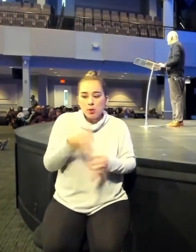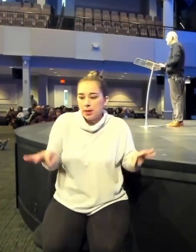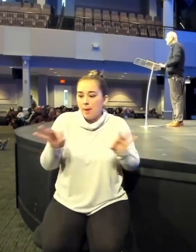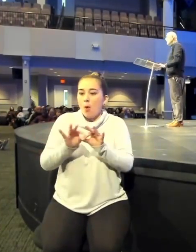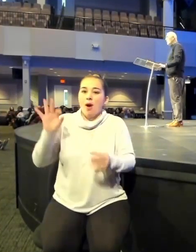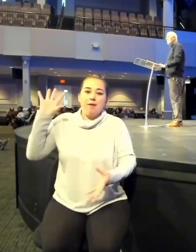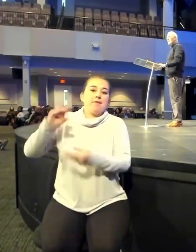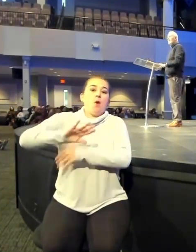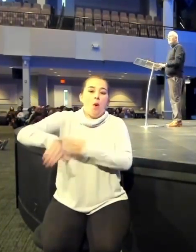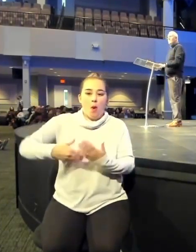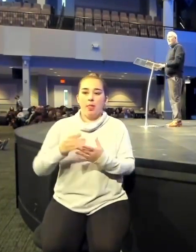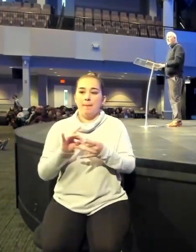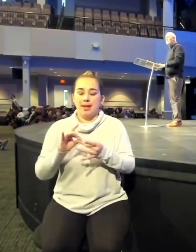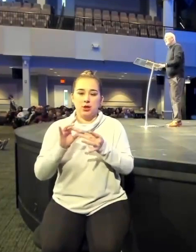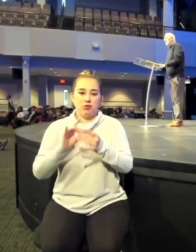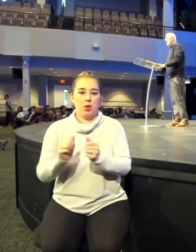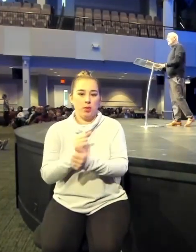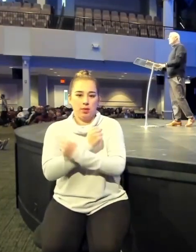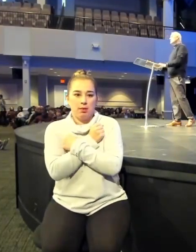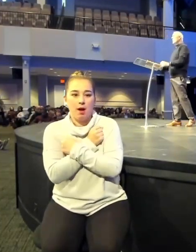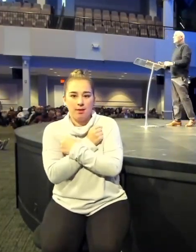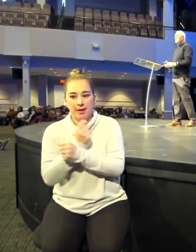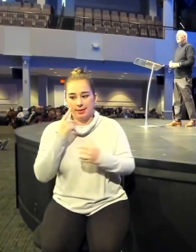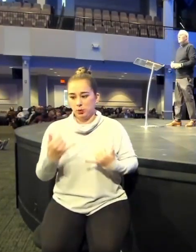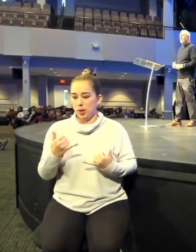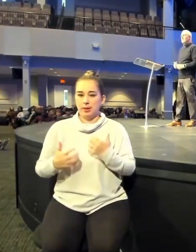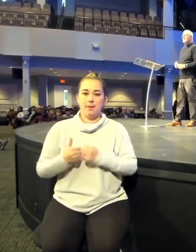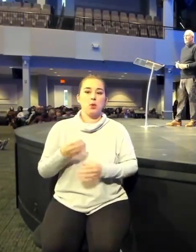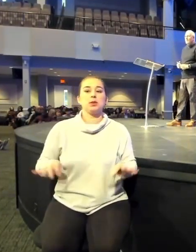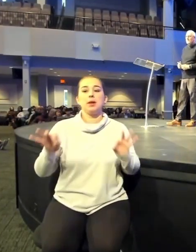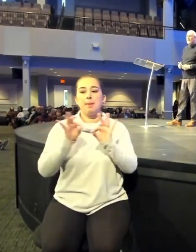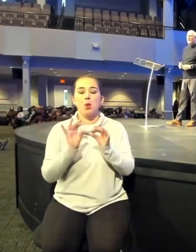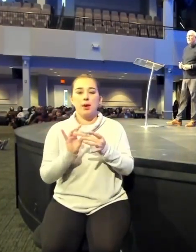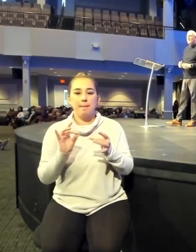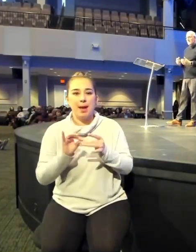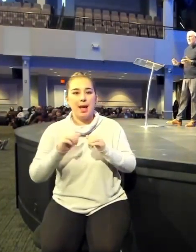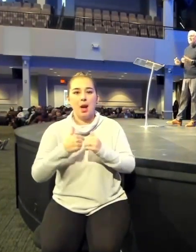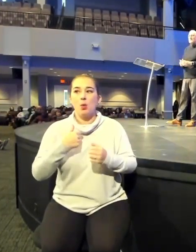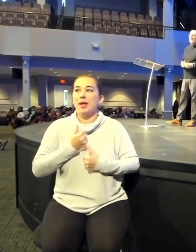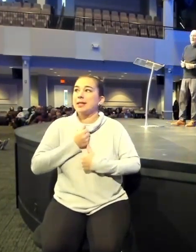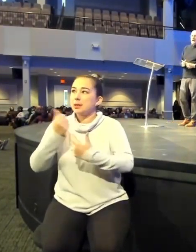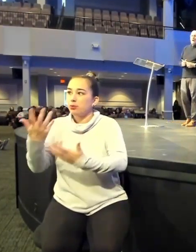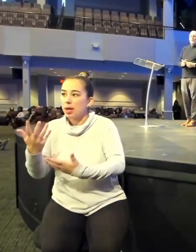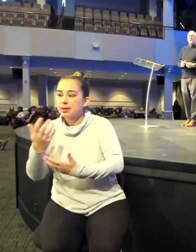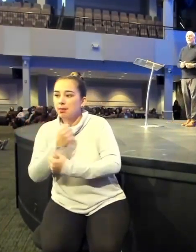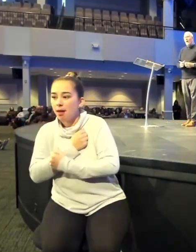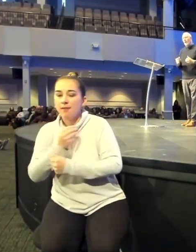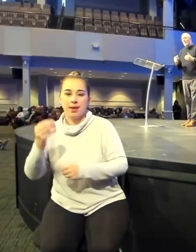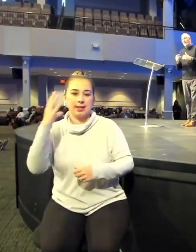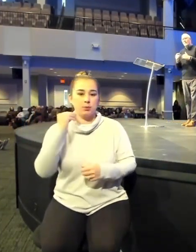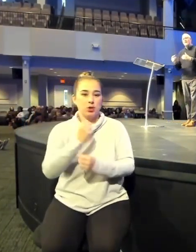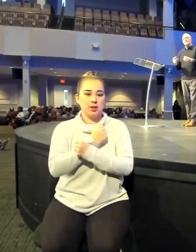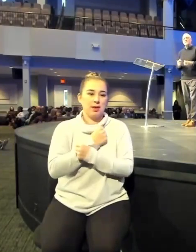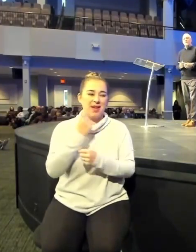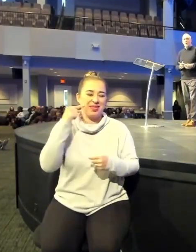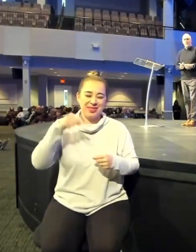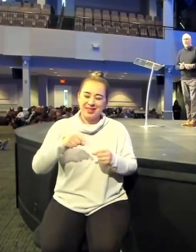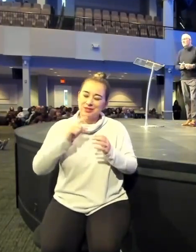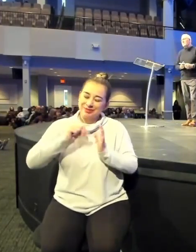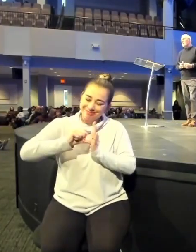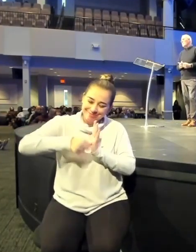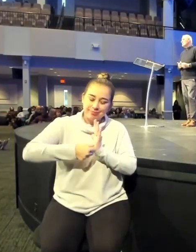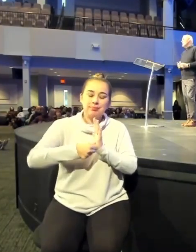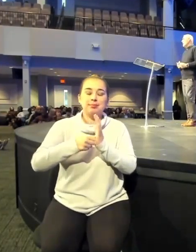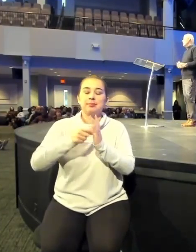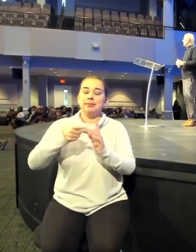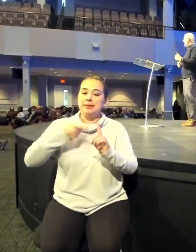I'm doing on the love of God, how we express love, how we experience love. This is, I would say, the hallmark message of all the